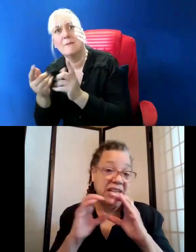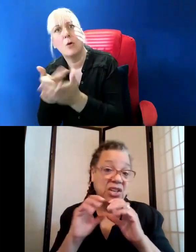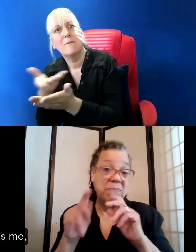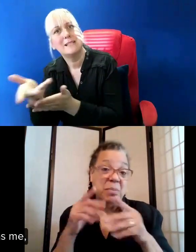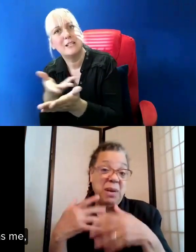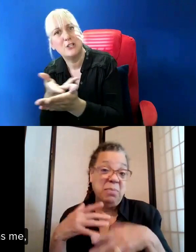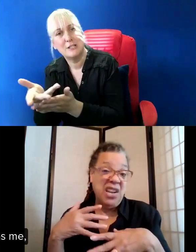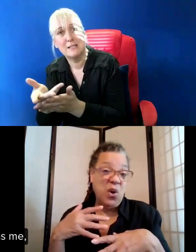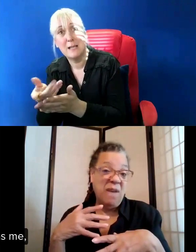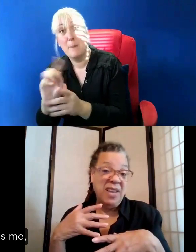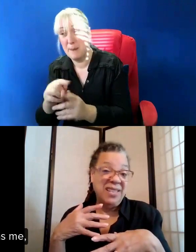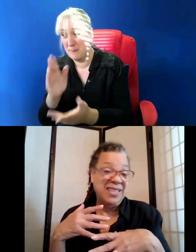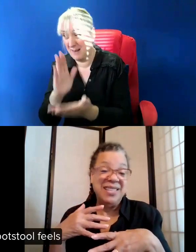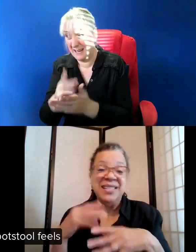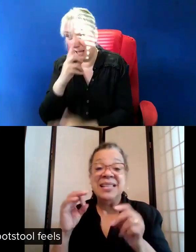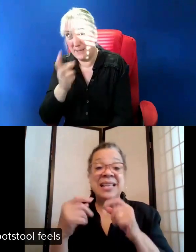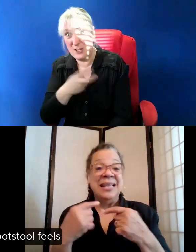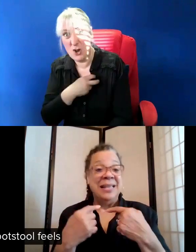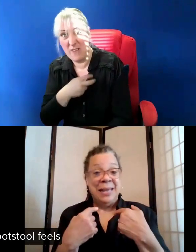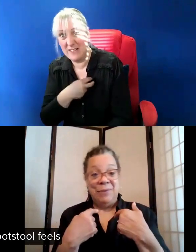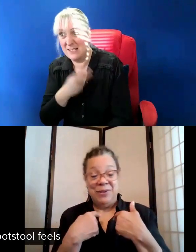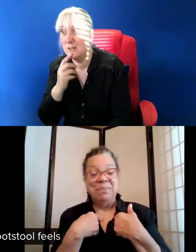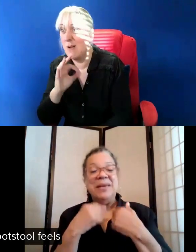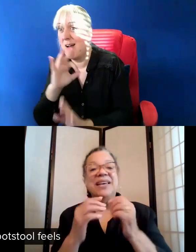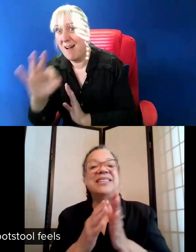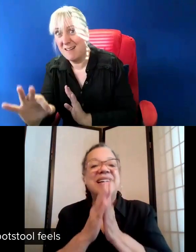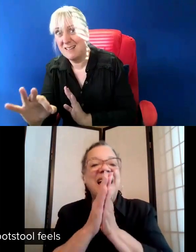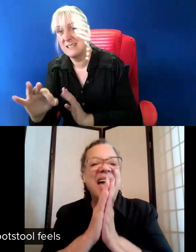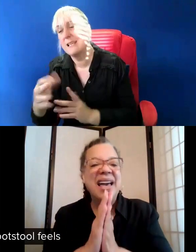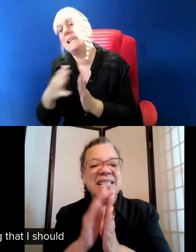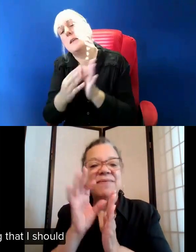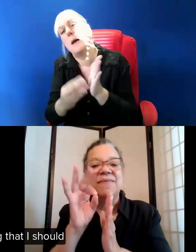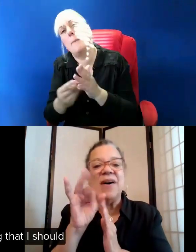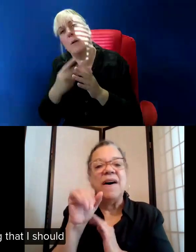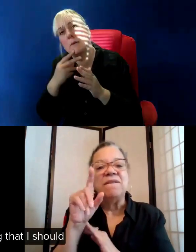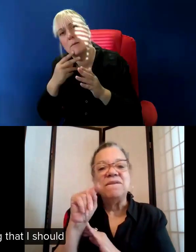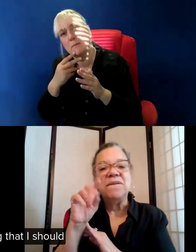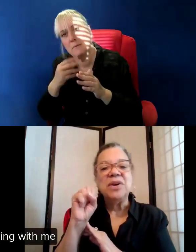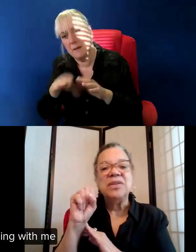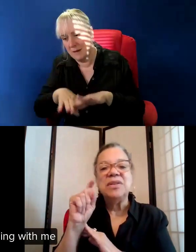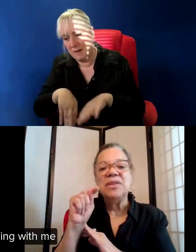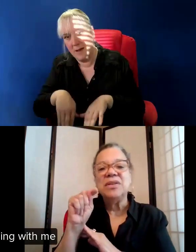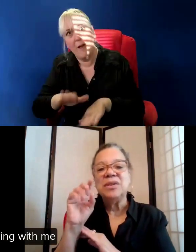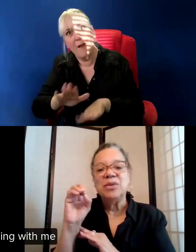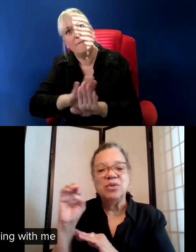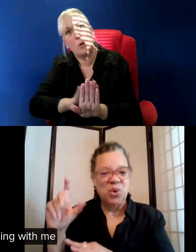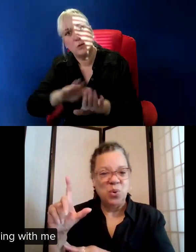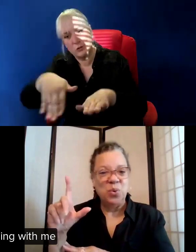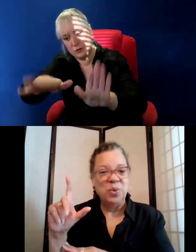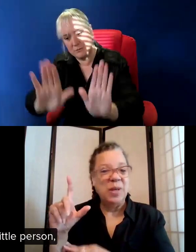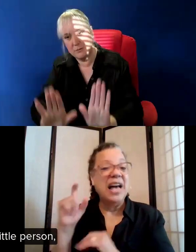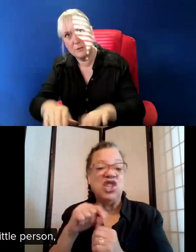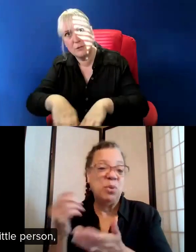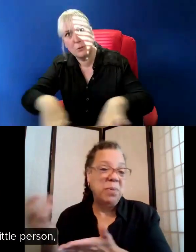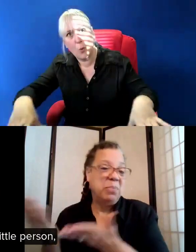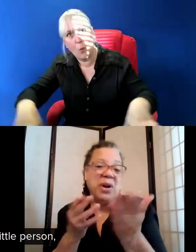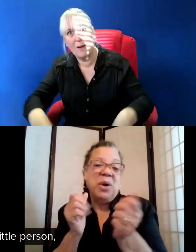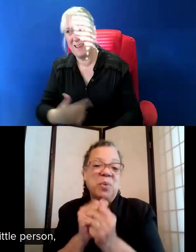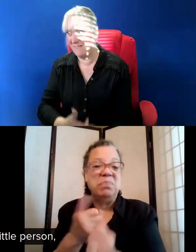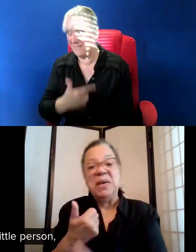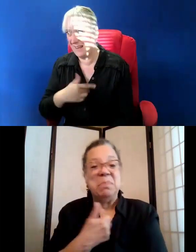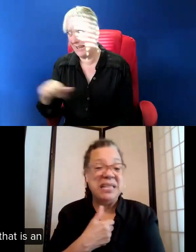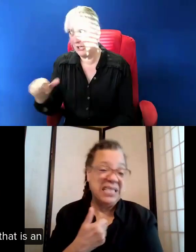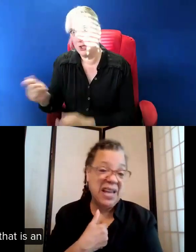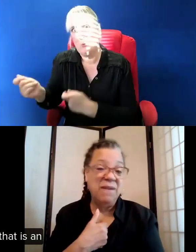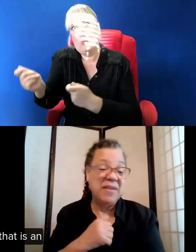nervous. If it was me, to ask for a footstool feels like something that I should just be bringing with me myself as a